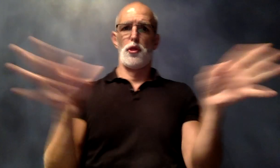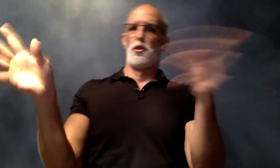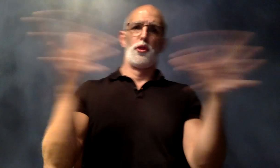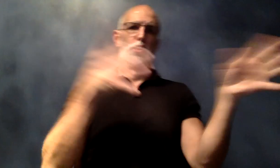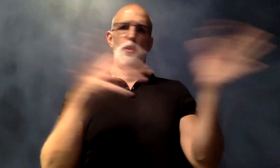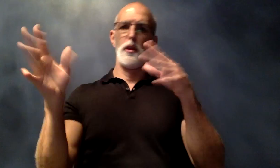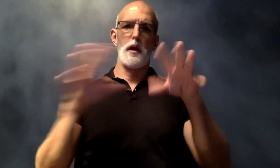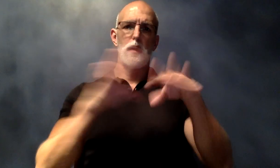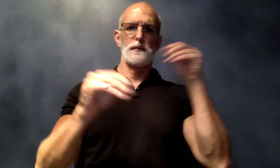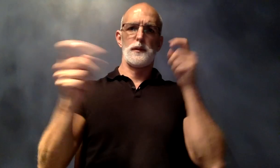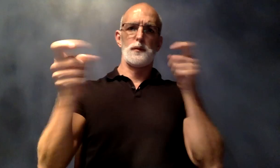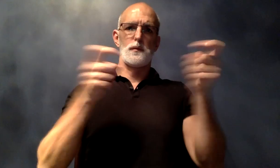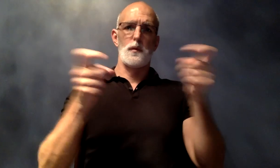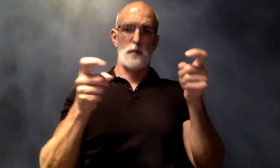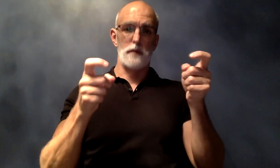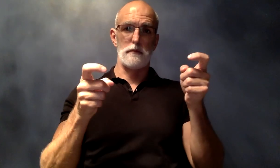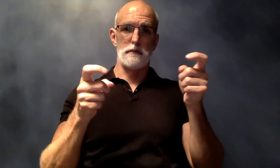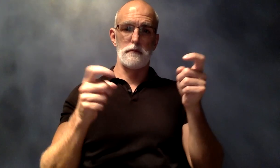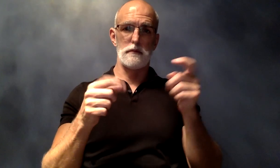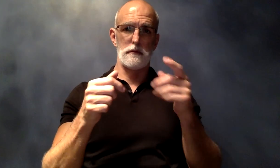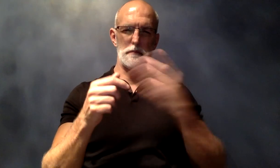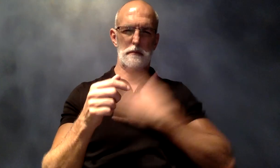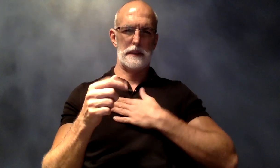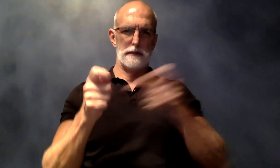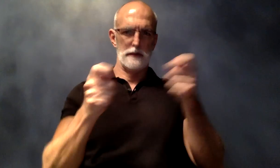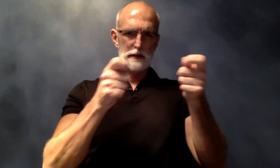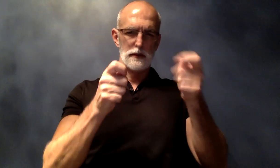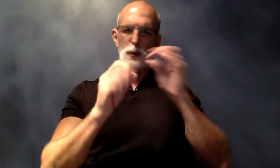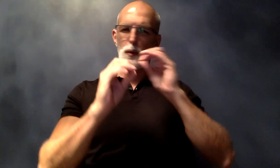Mm-hmm. Mm